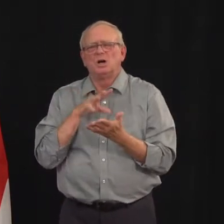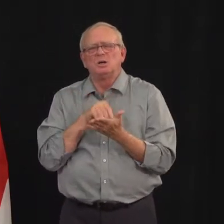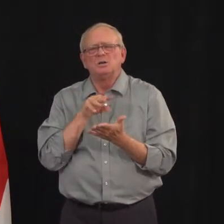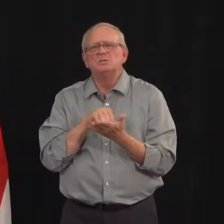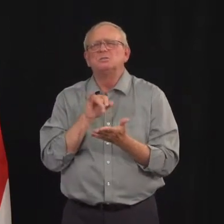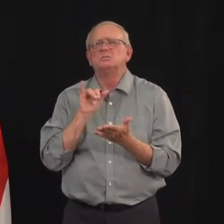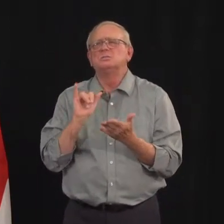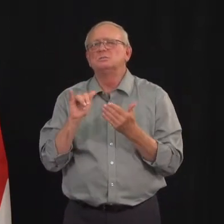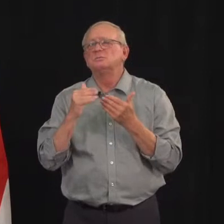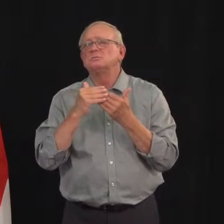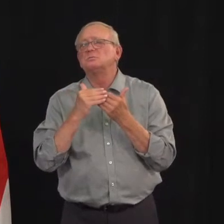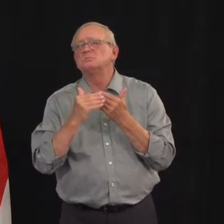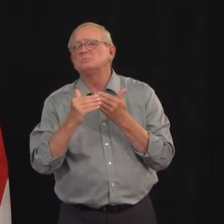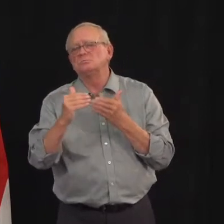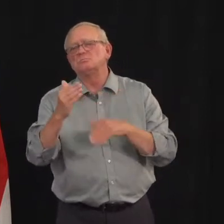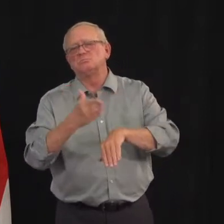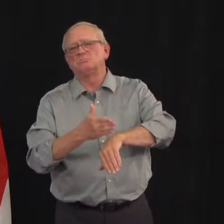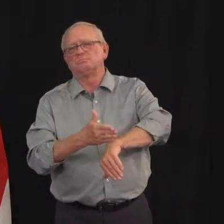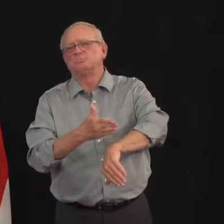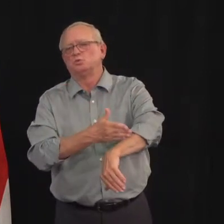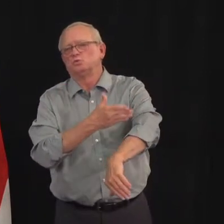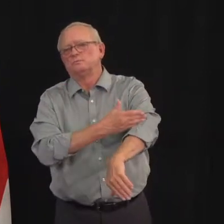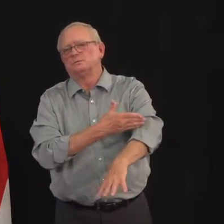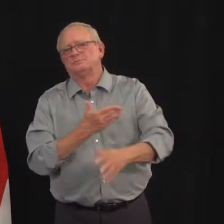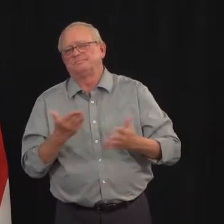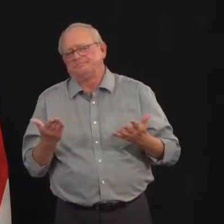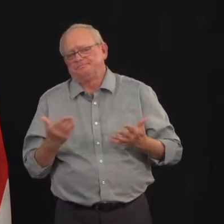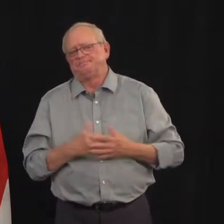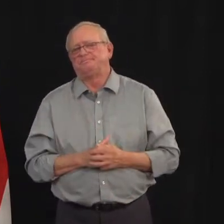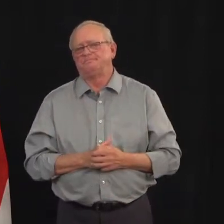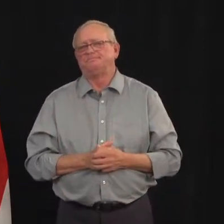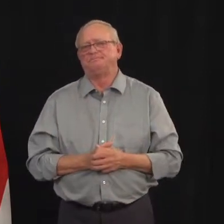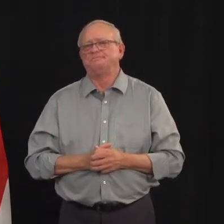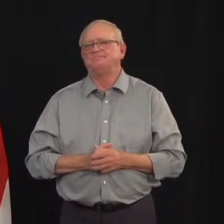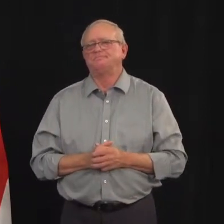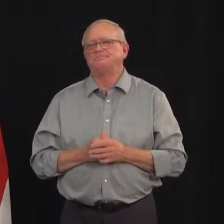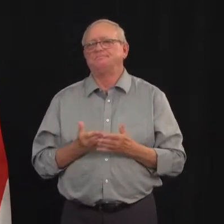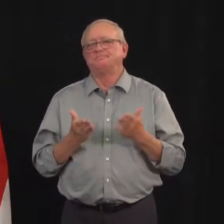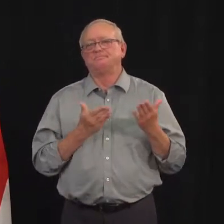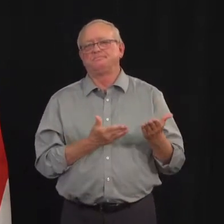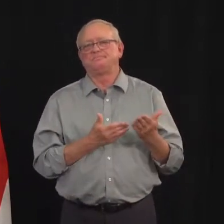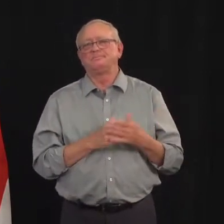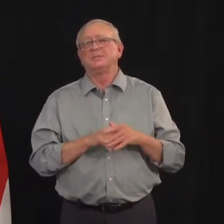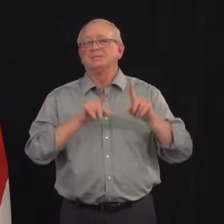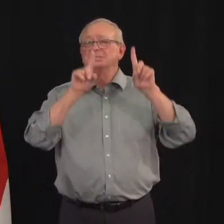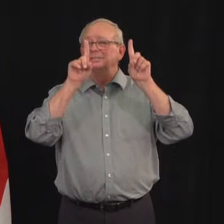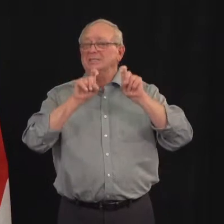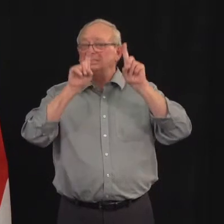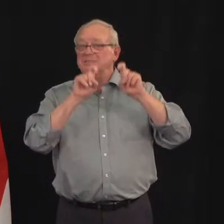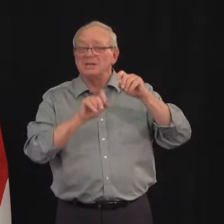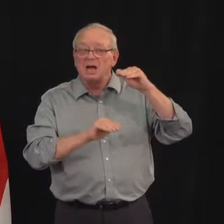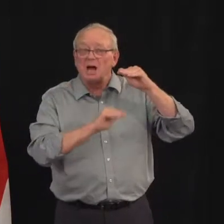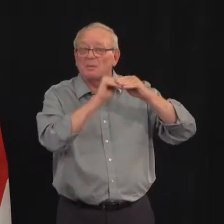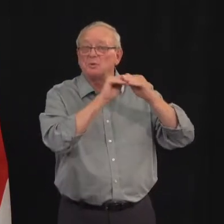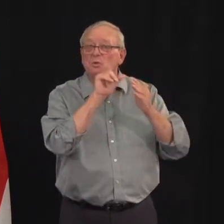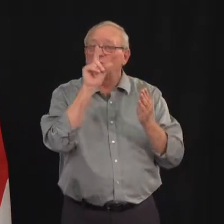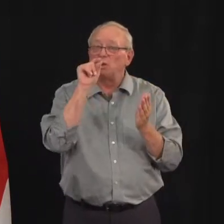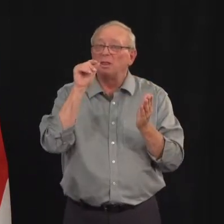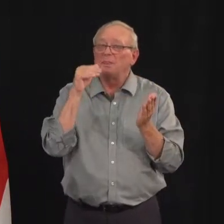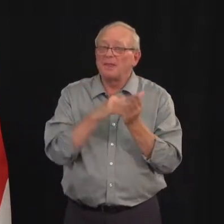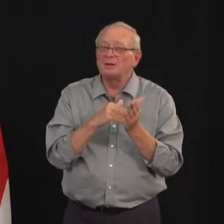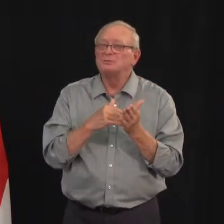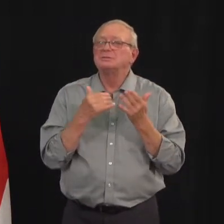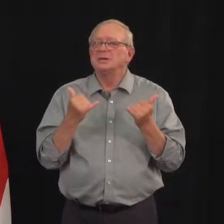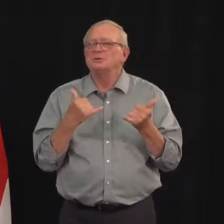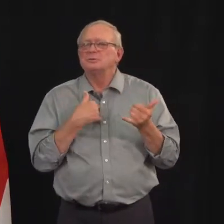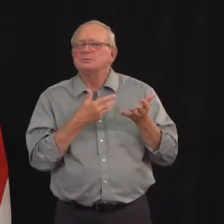forward. With respect to the volume of tests, we are working with Alberta Health Services to look at our